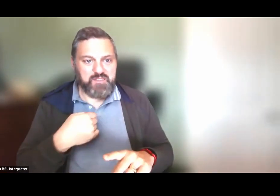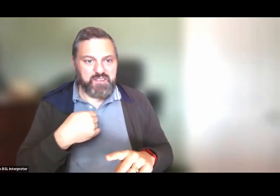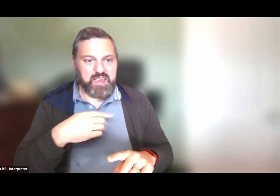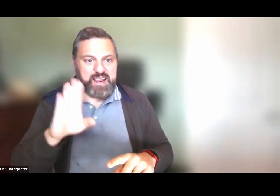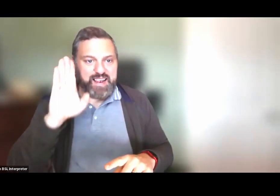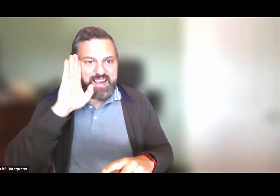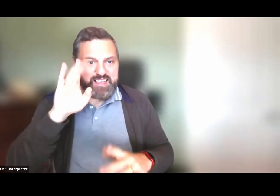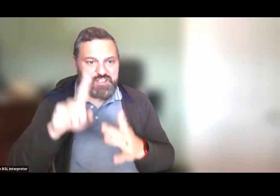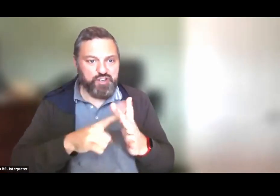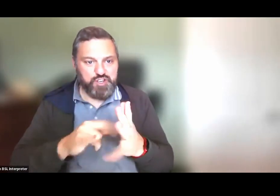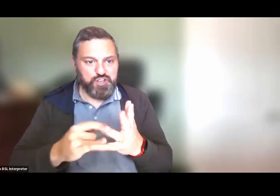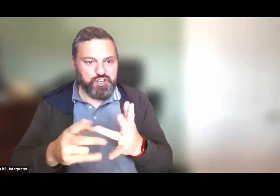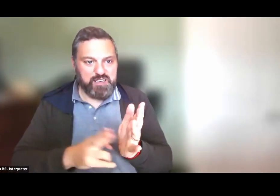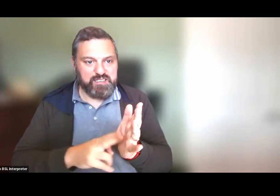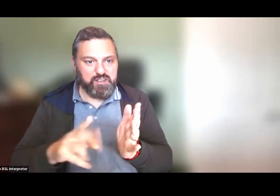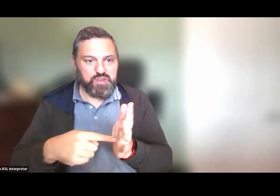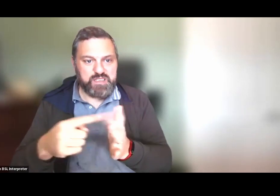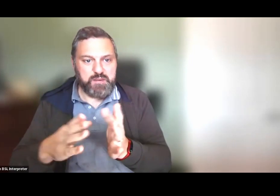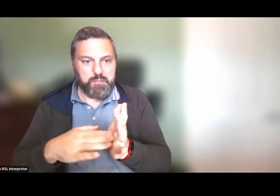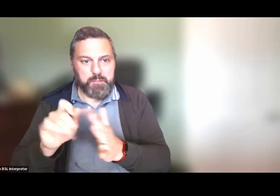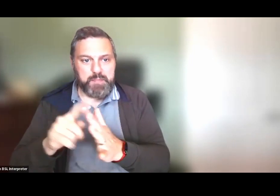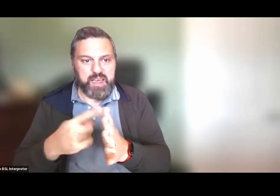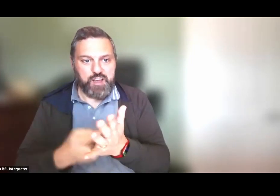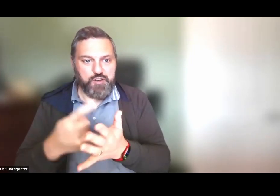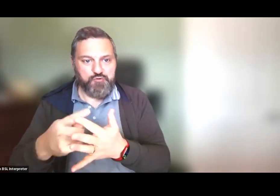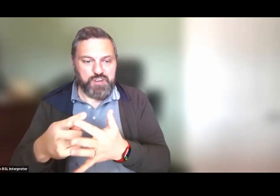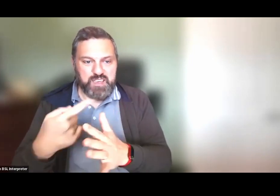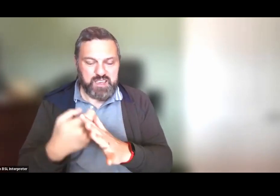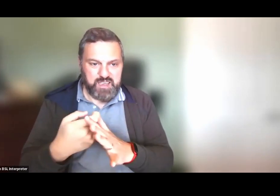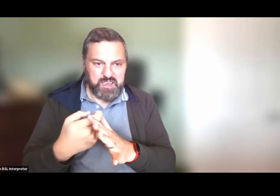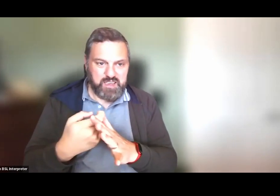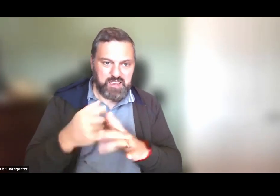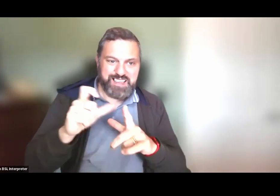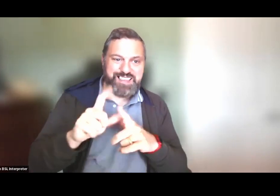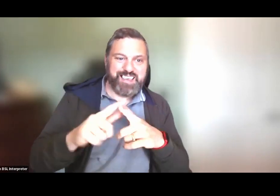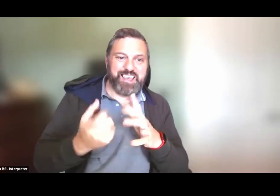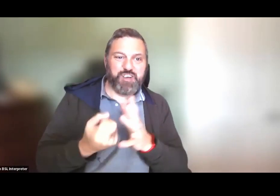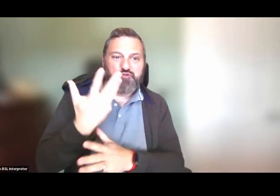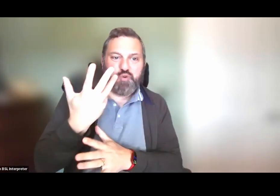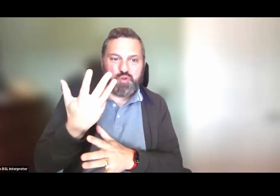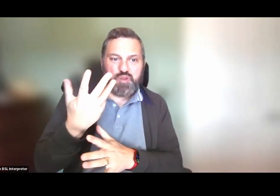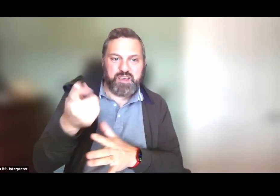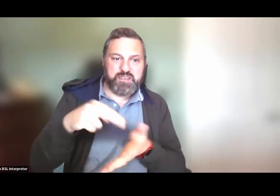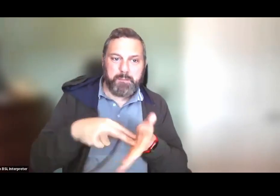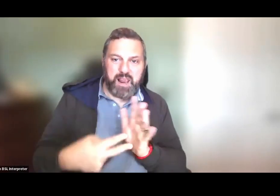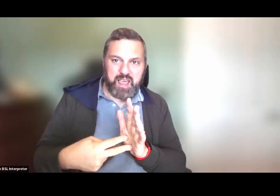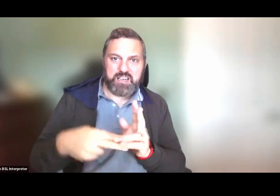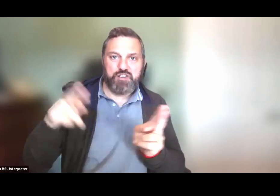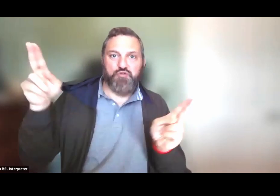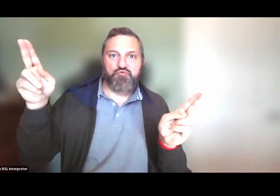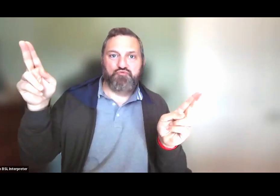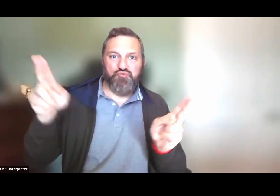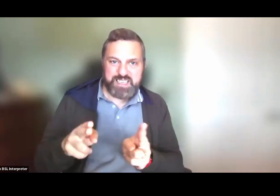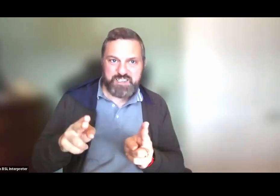people like Jason Hickel or Tim Parikh, what is degrowth? The way I hear them define it, degrowth is a planned reduction in the